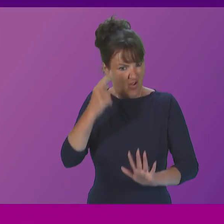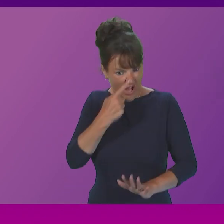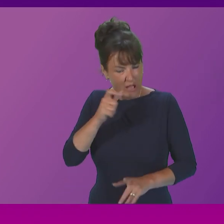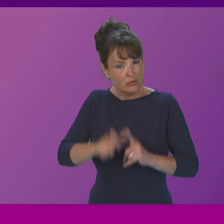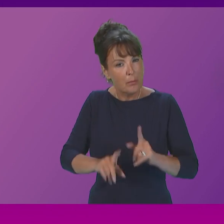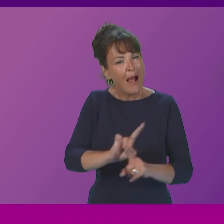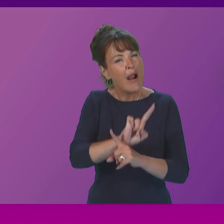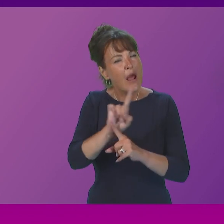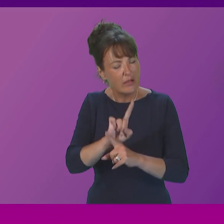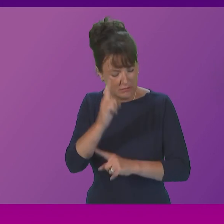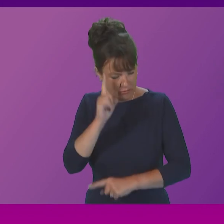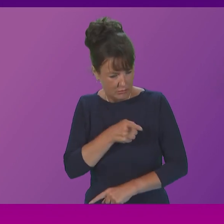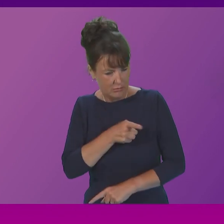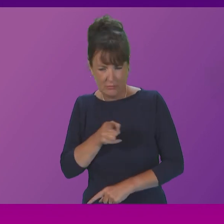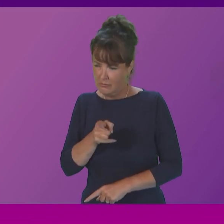it wasn't